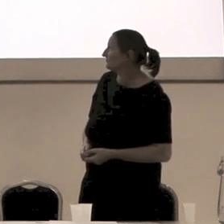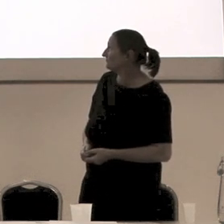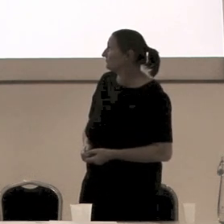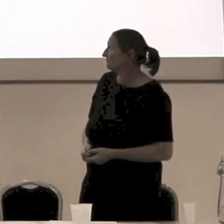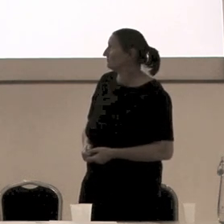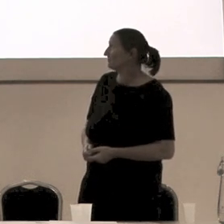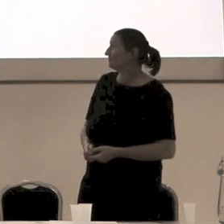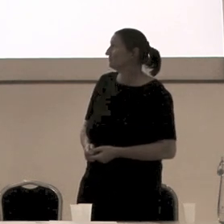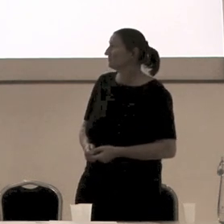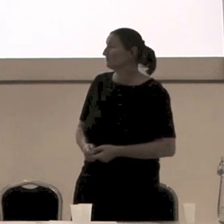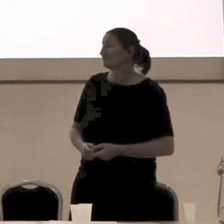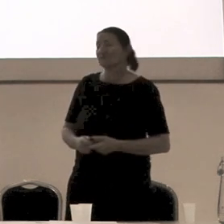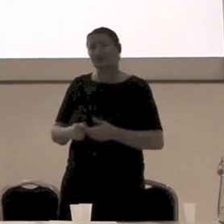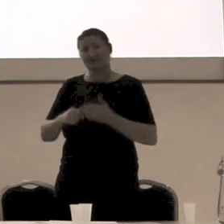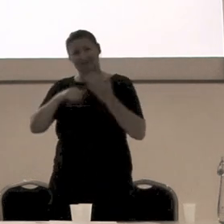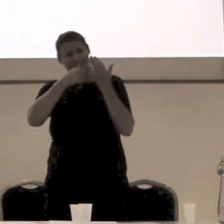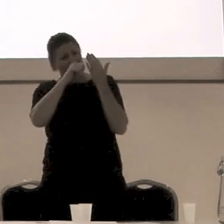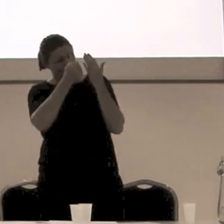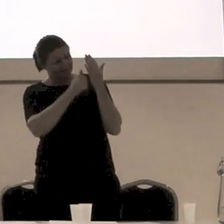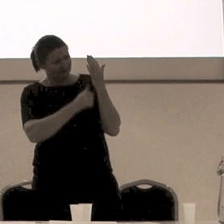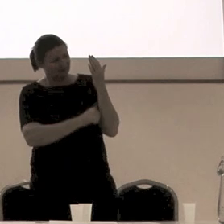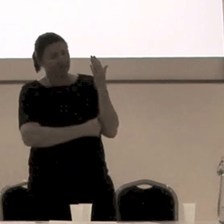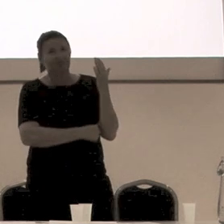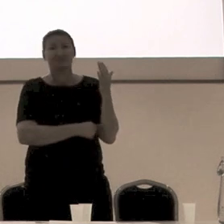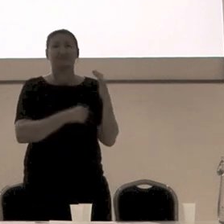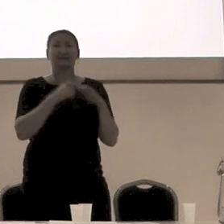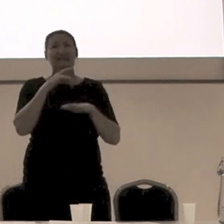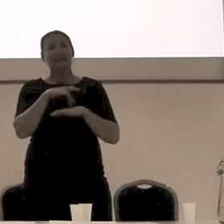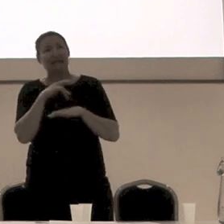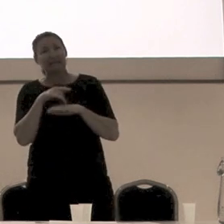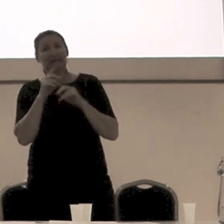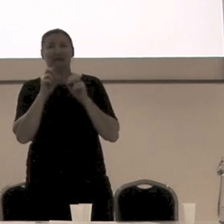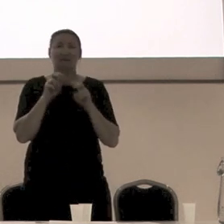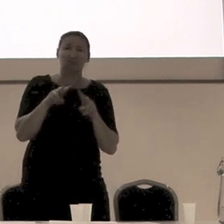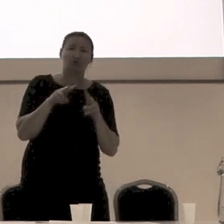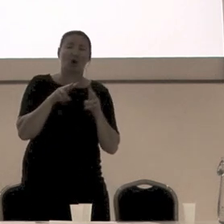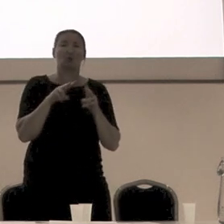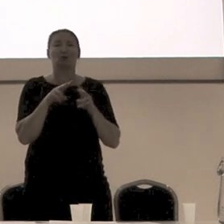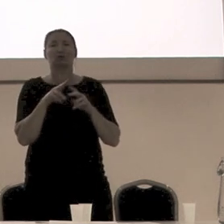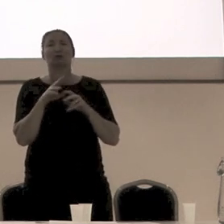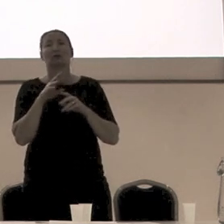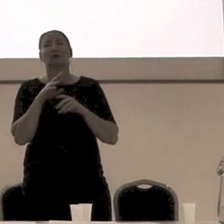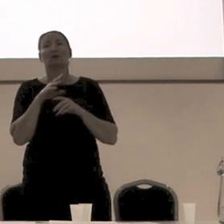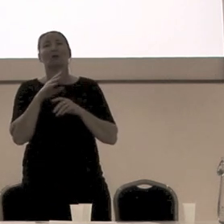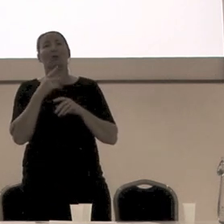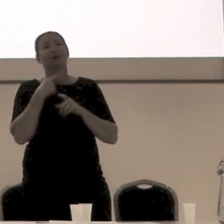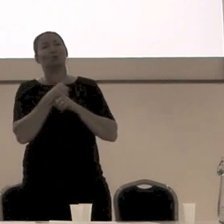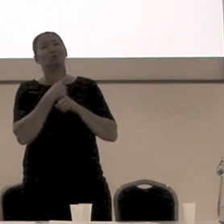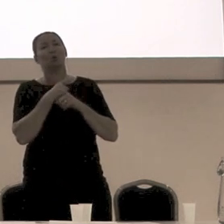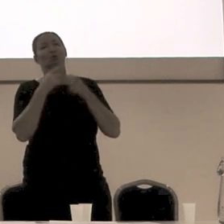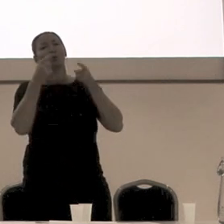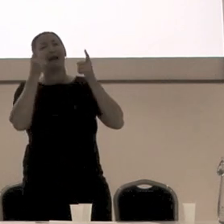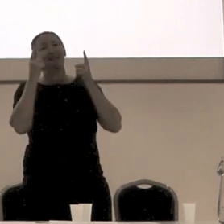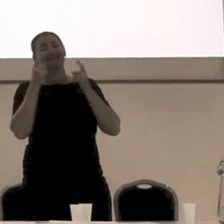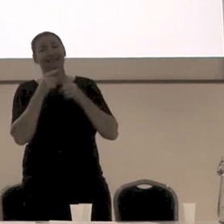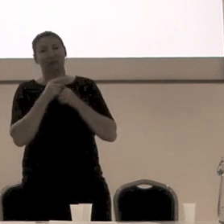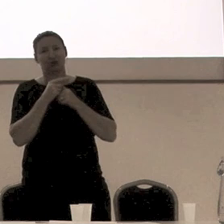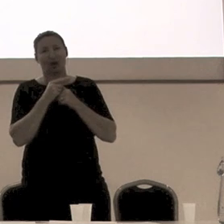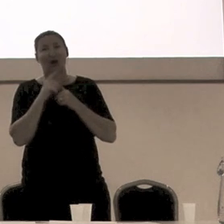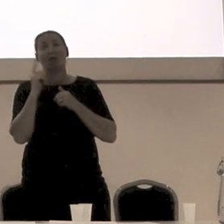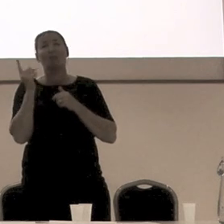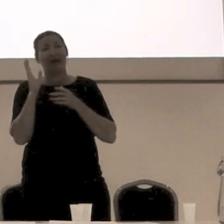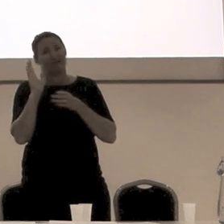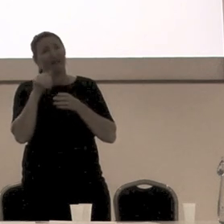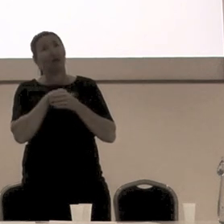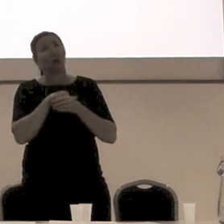sensitive approach, there was a whole series of things, you can read them up there, that we found, talking to the head teachers of all of those schools, that they were